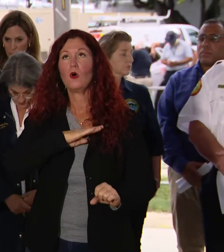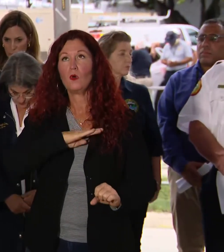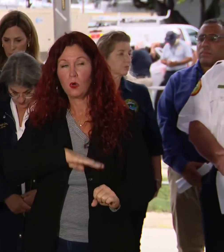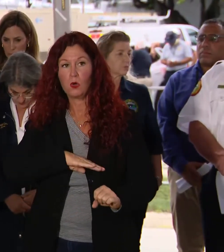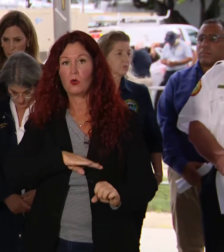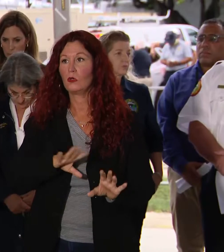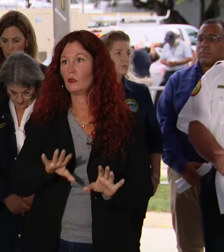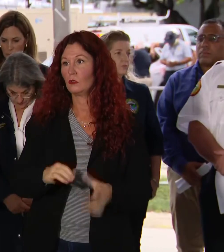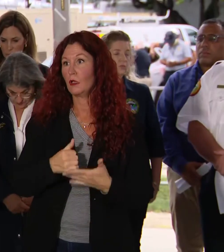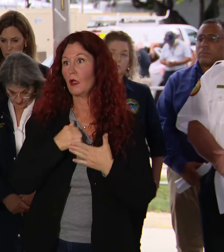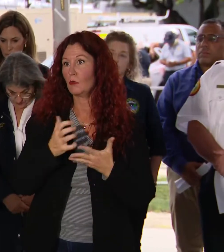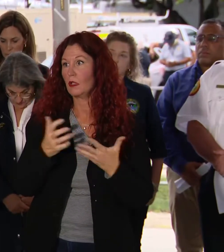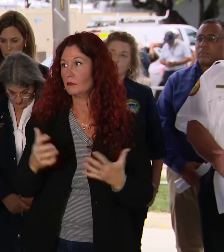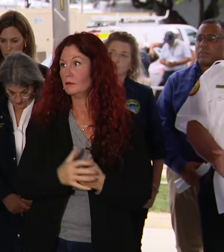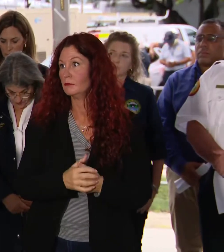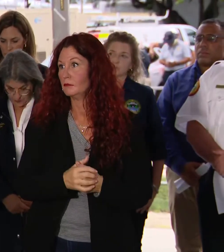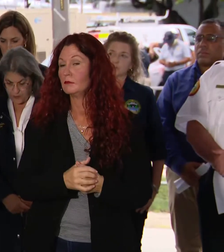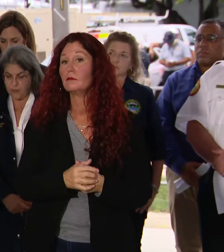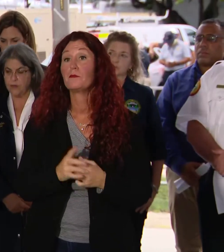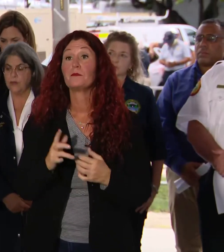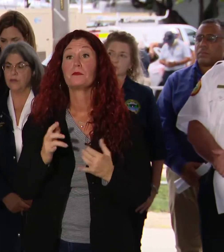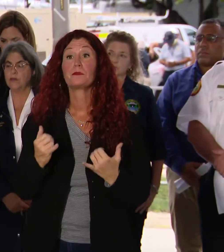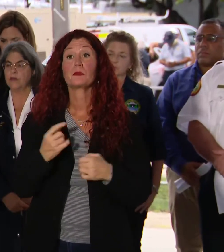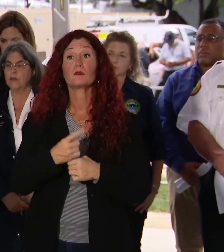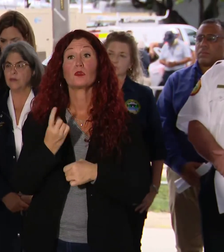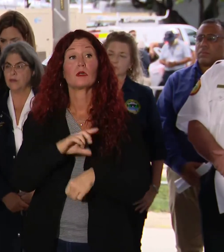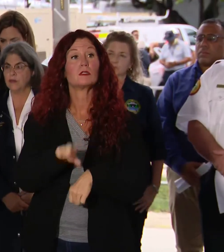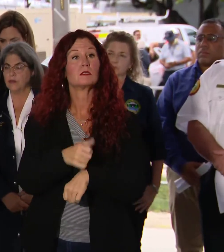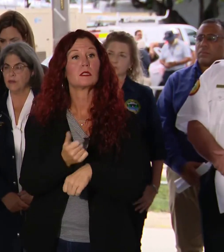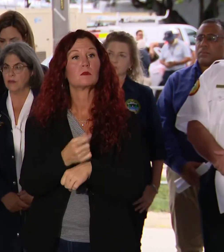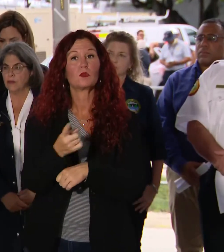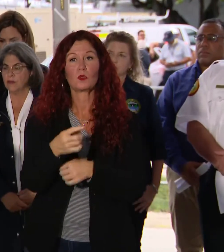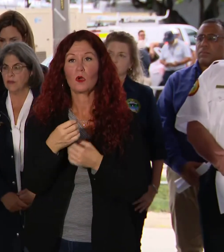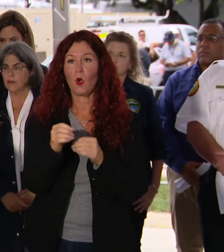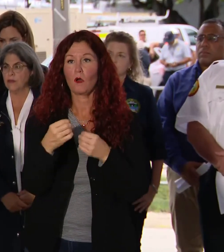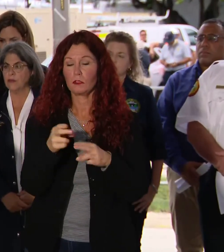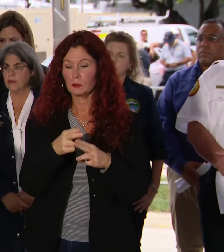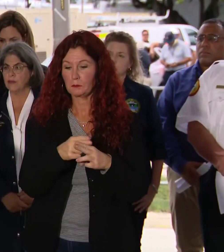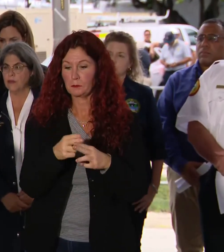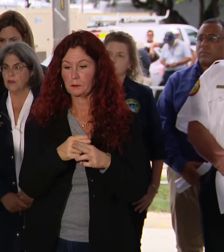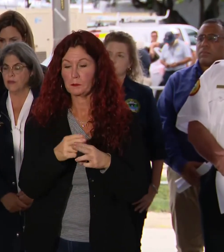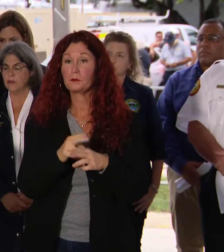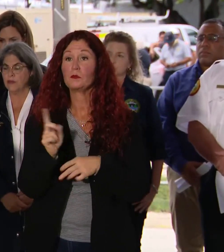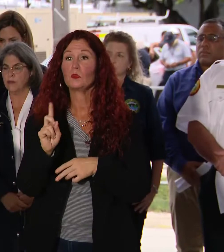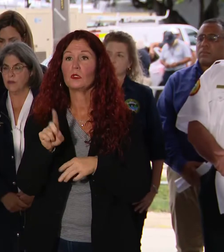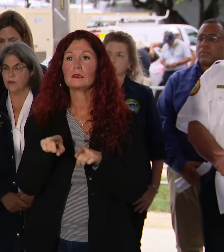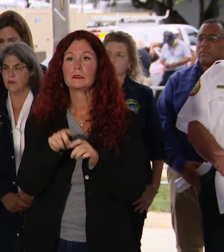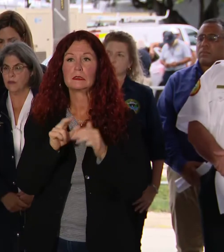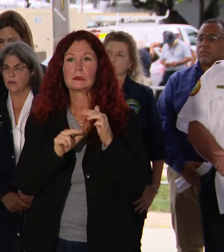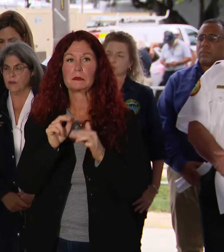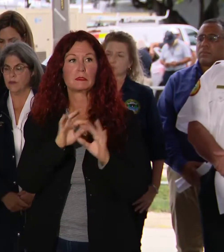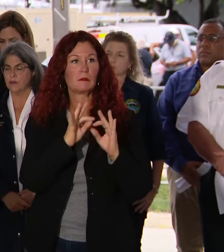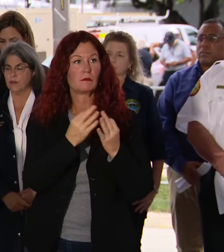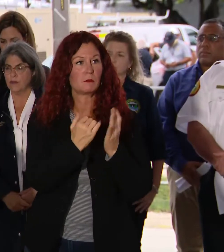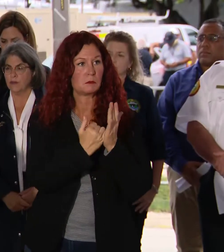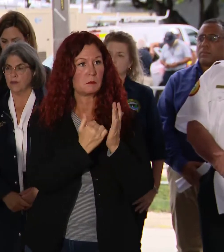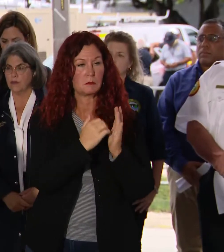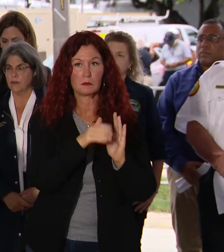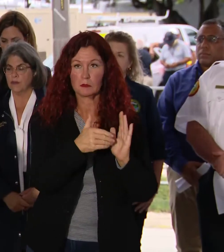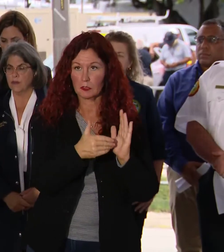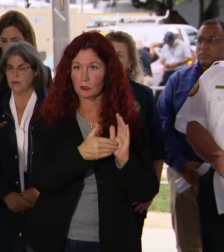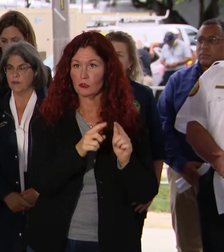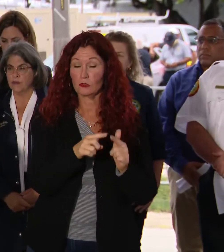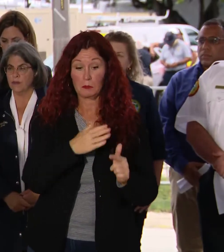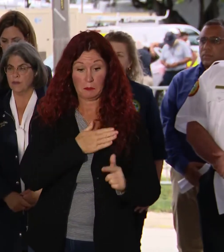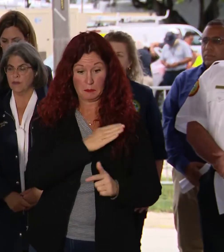I, starting today, opened a mobile district office in the Family Assistance Center so that my staff could be, district staff could be